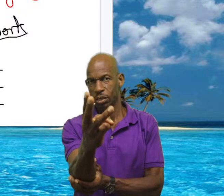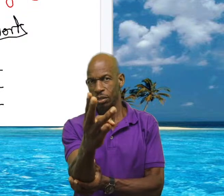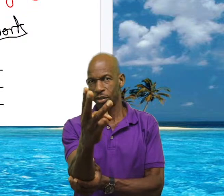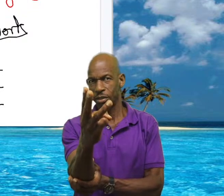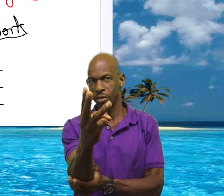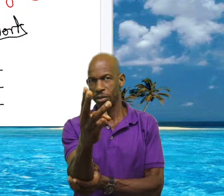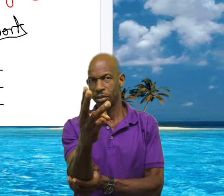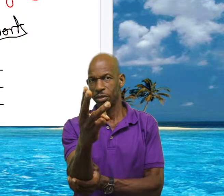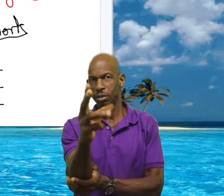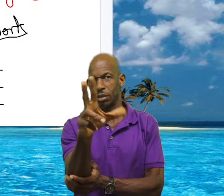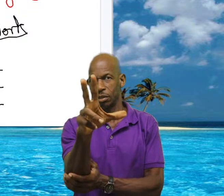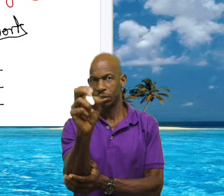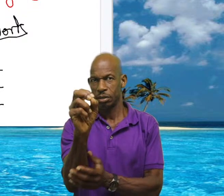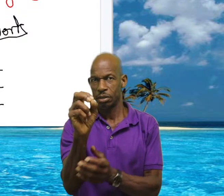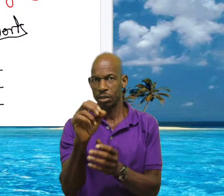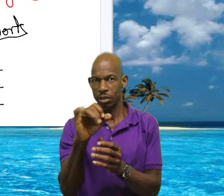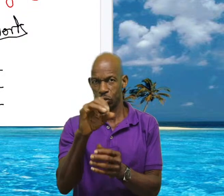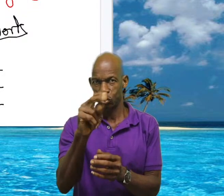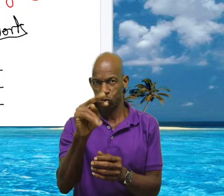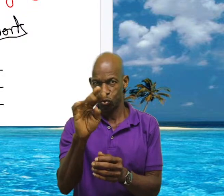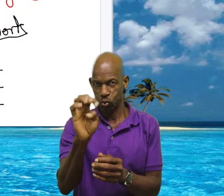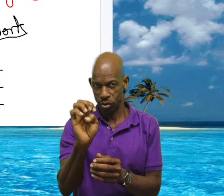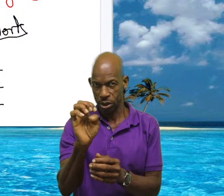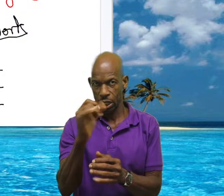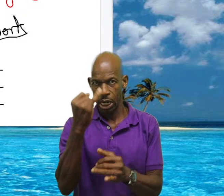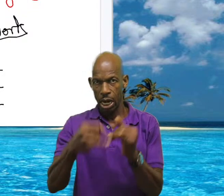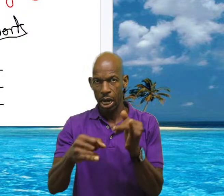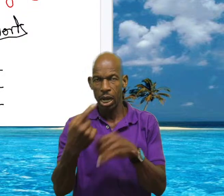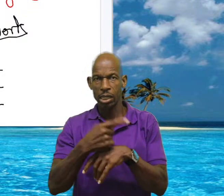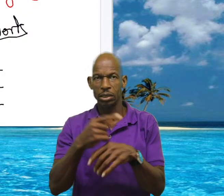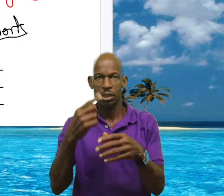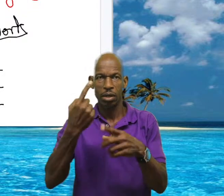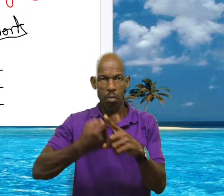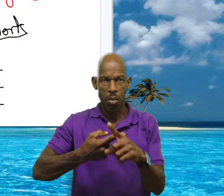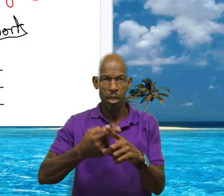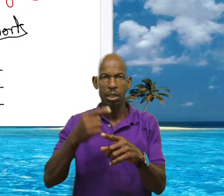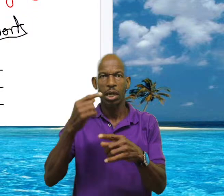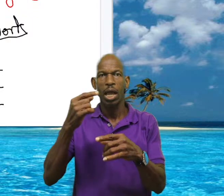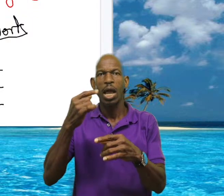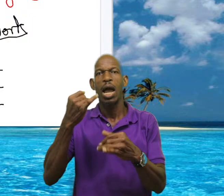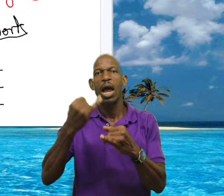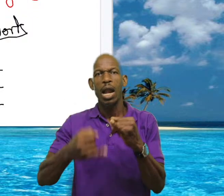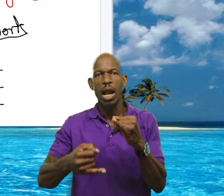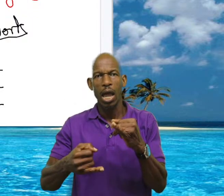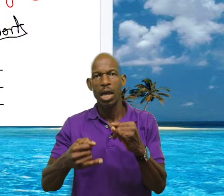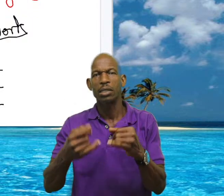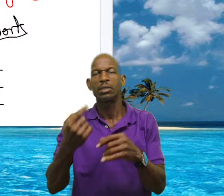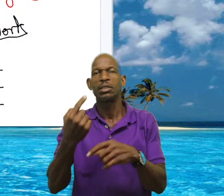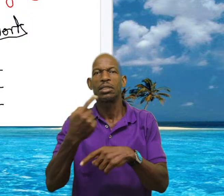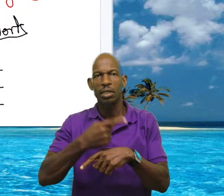30th of June, it will be our assessment. What you're going to be assessed is on